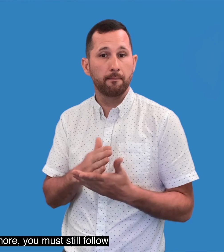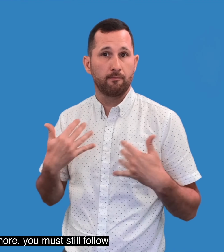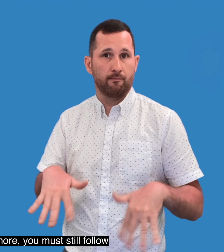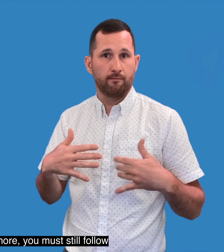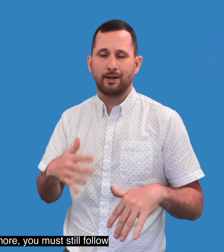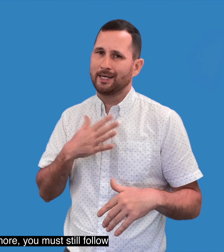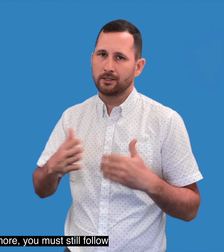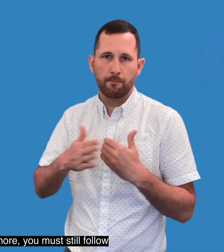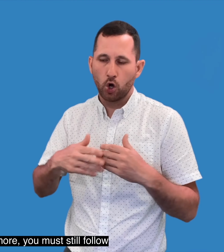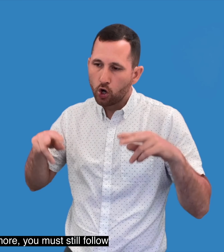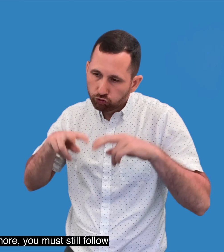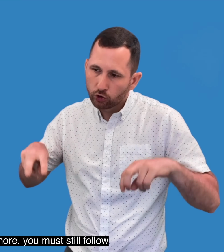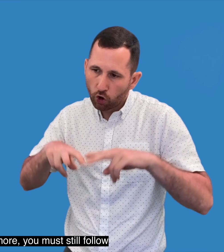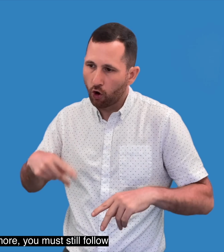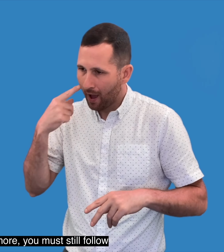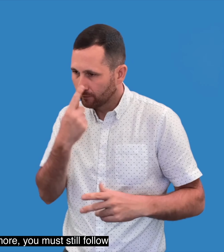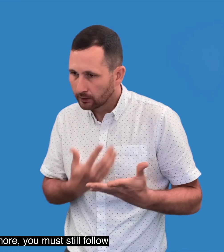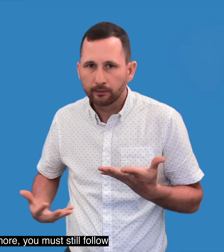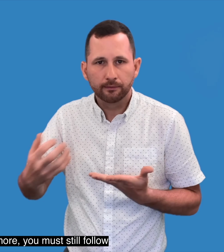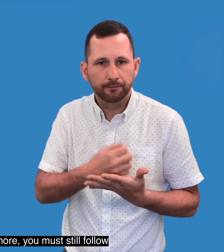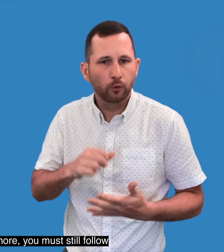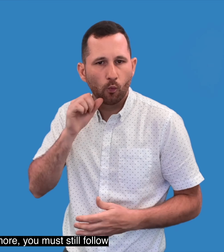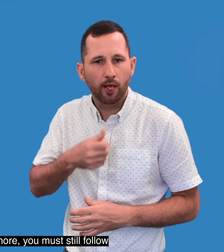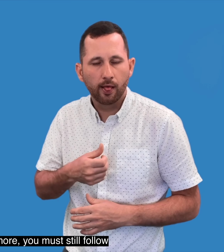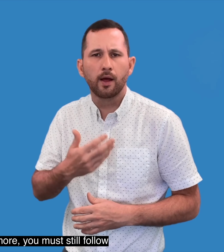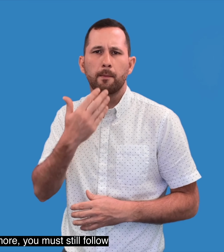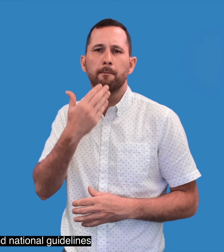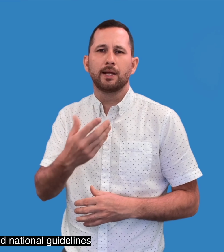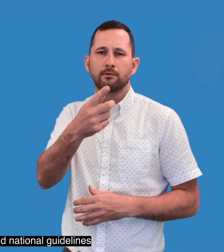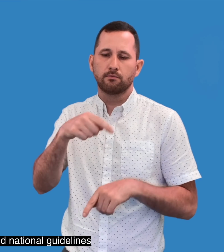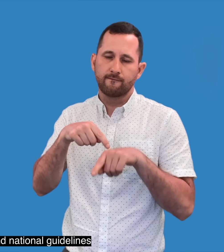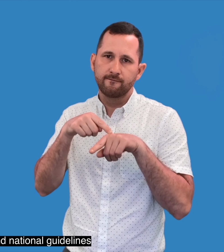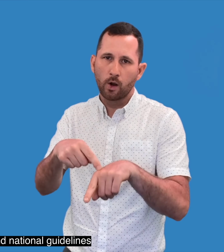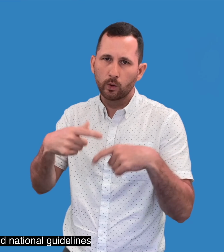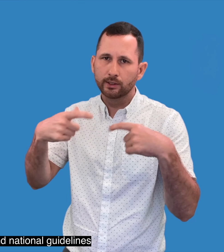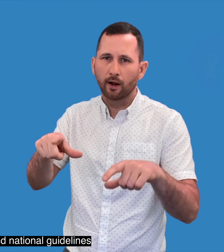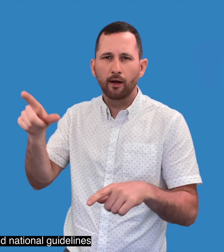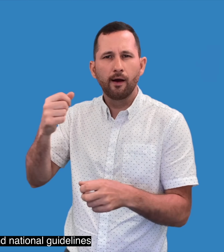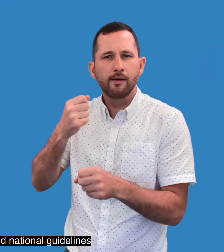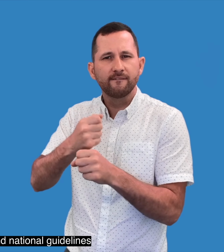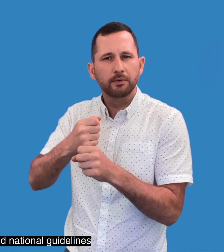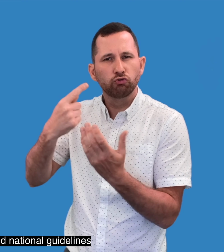until we know more, you must still follow the local and national